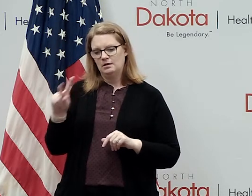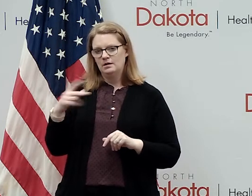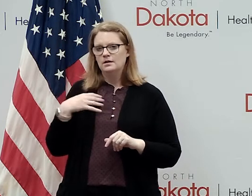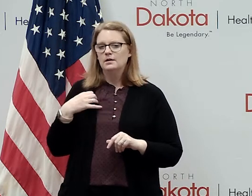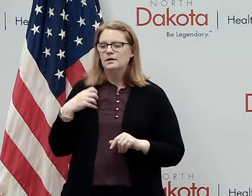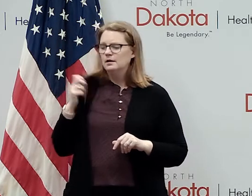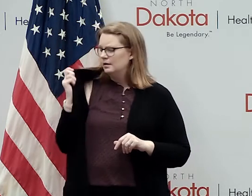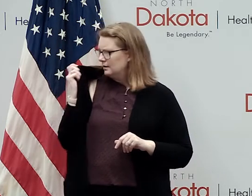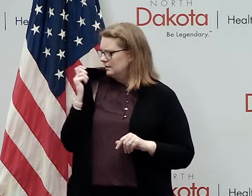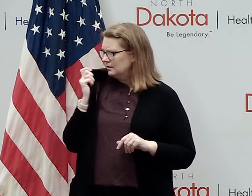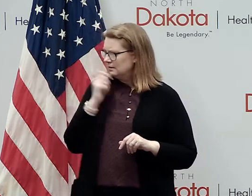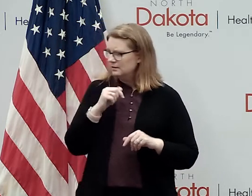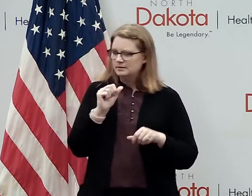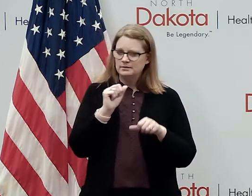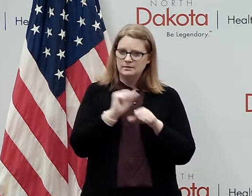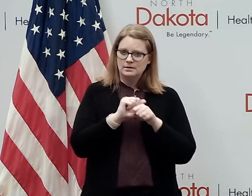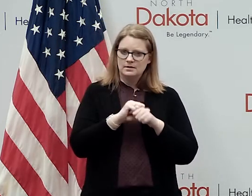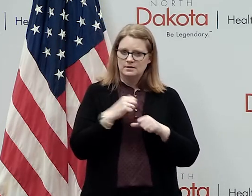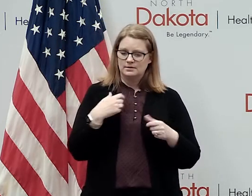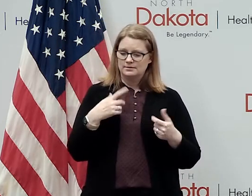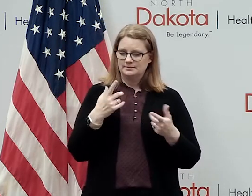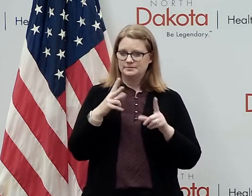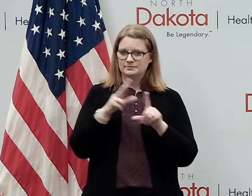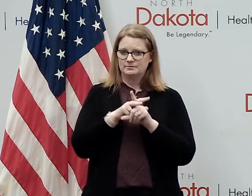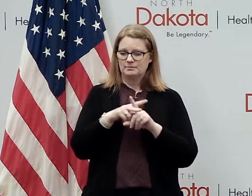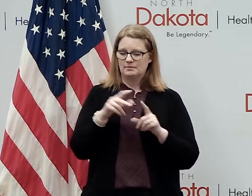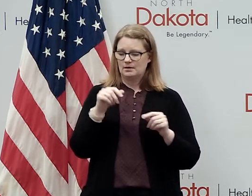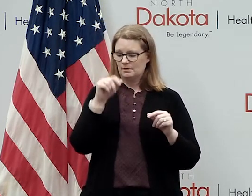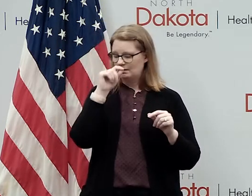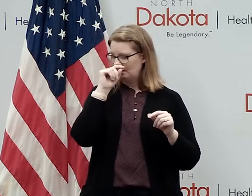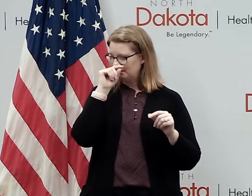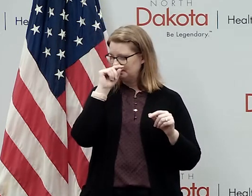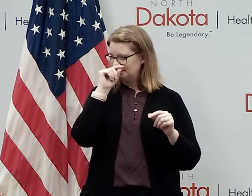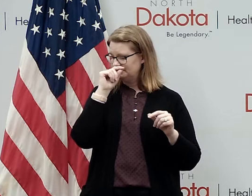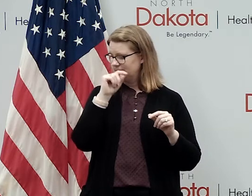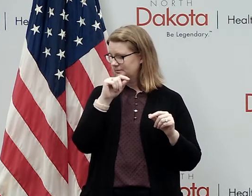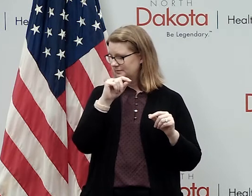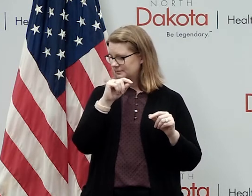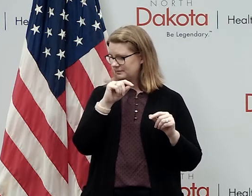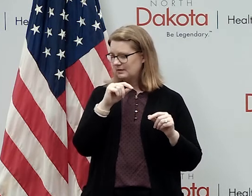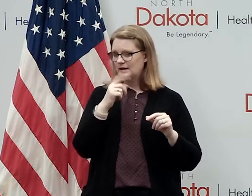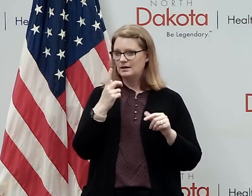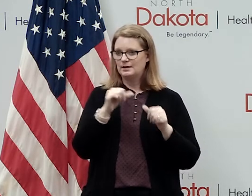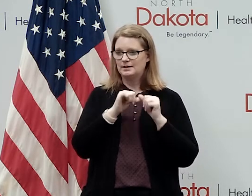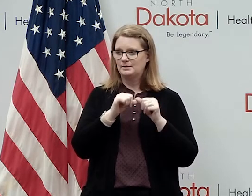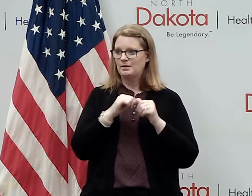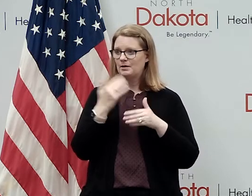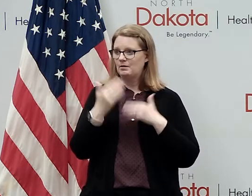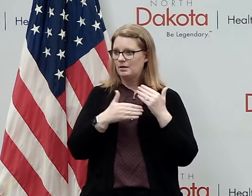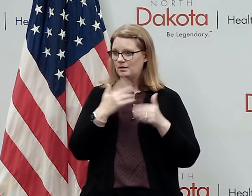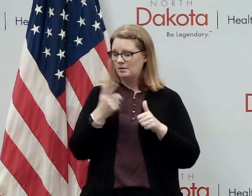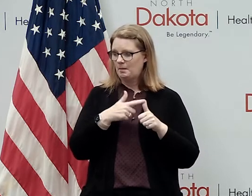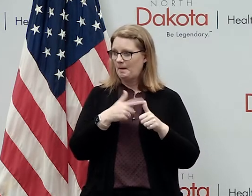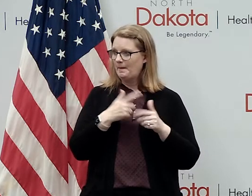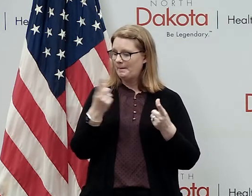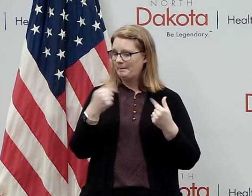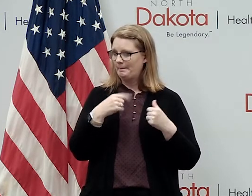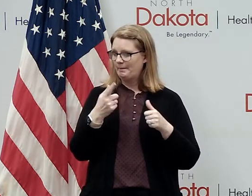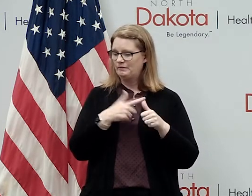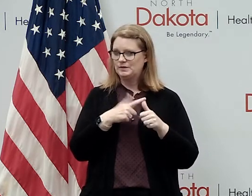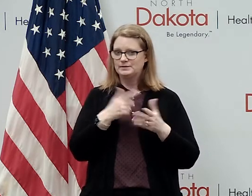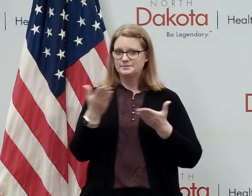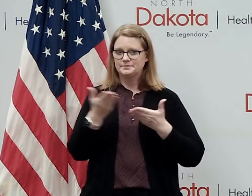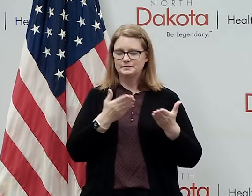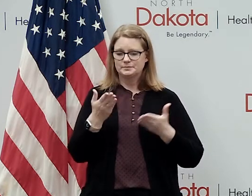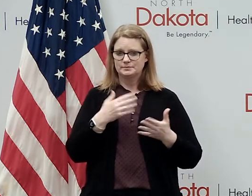employer information. Applicants who have already submitted their applications will continue to be processed on a first-come, first-served basis. But if you have